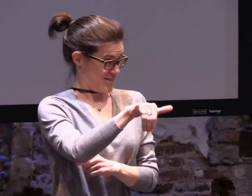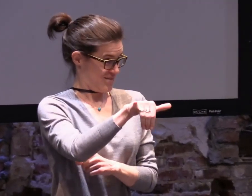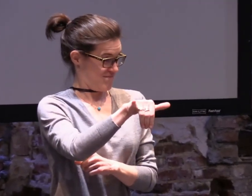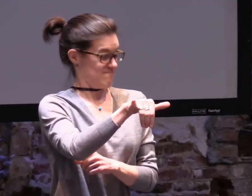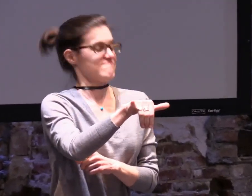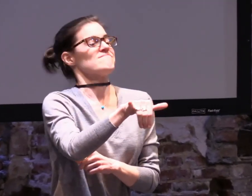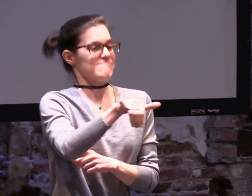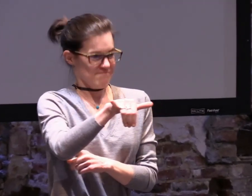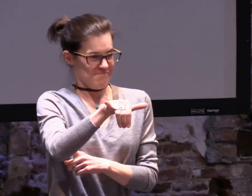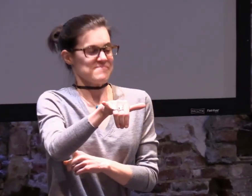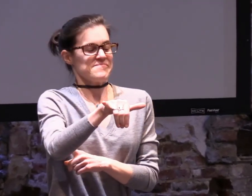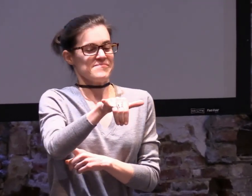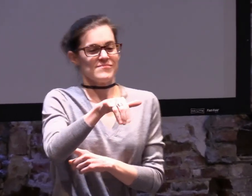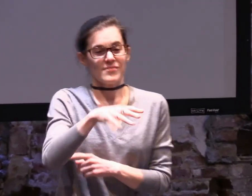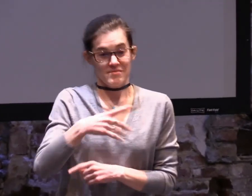I'm Kaylin Feeney.